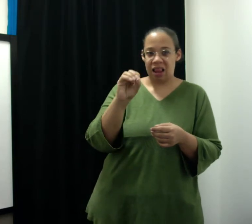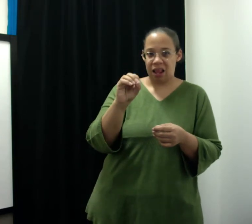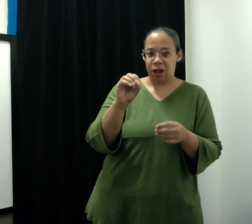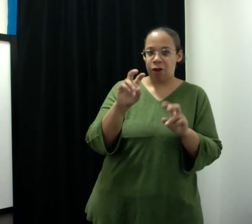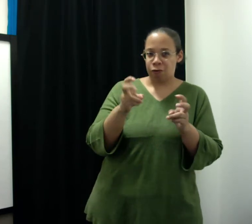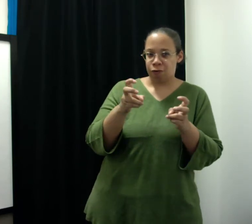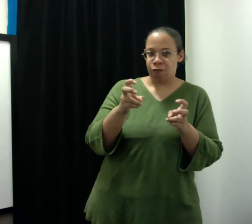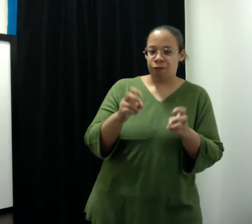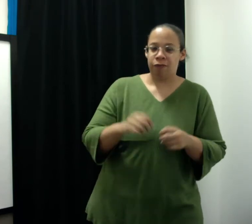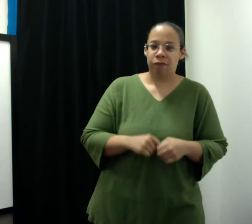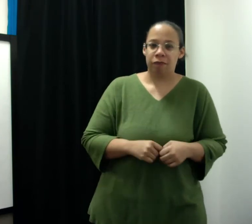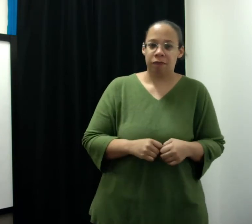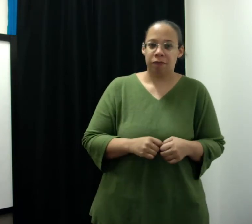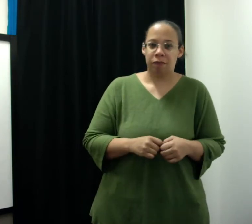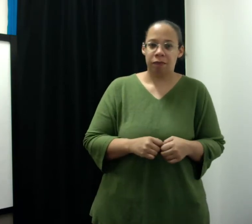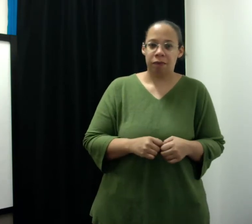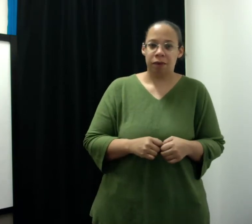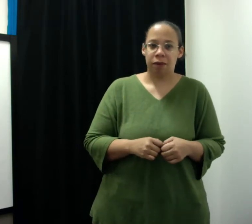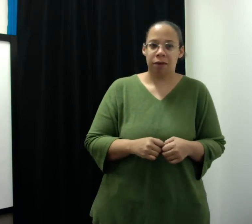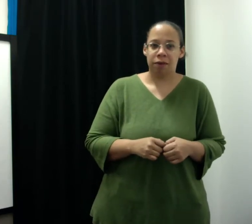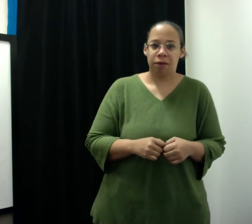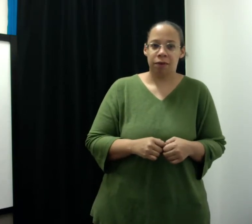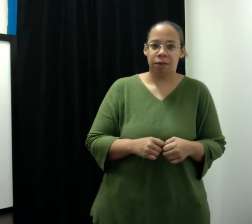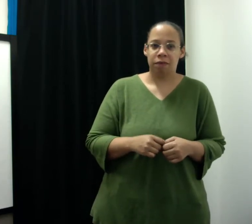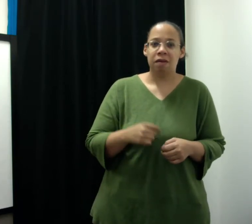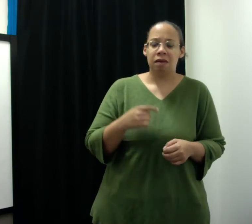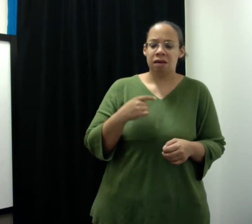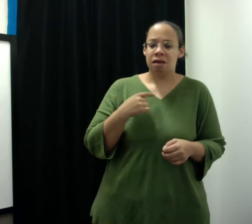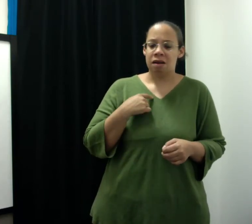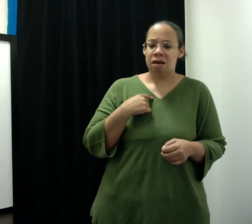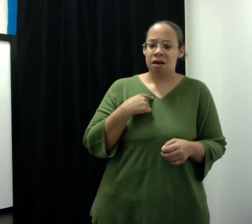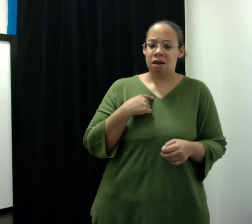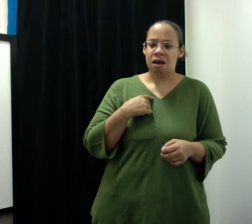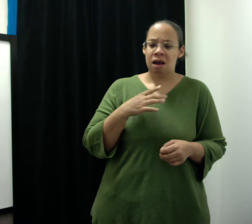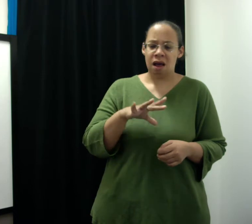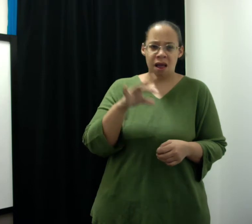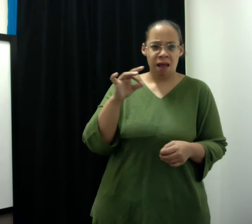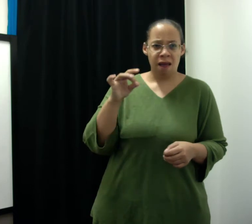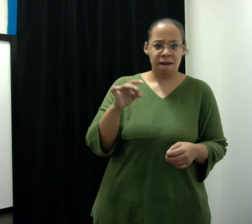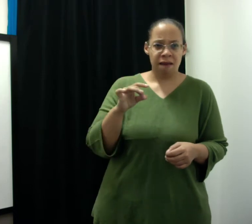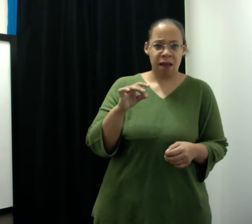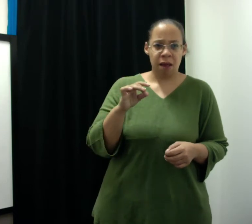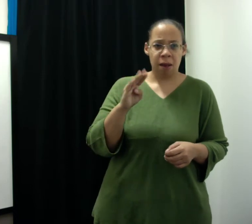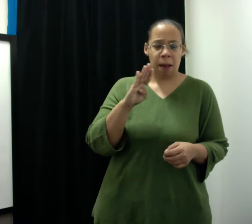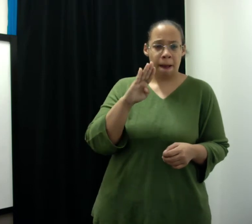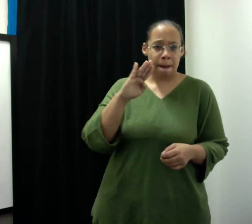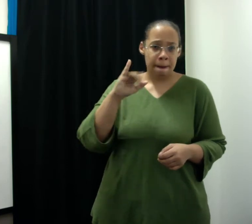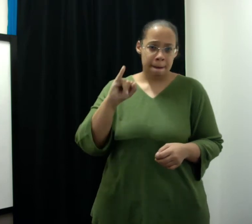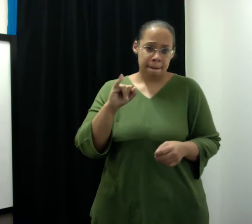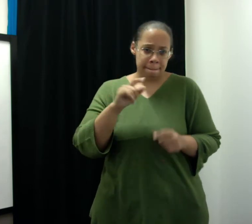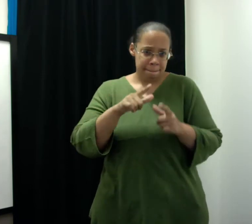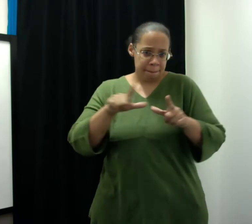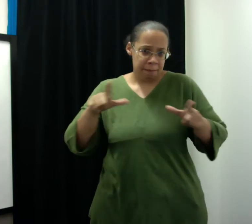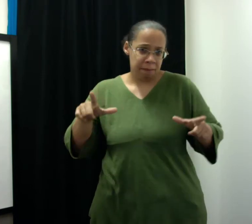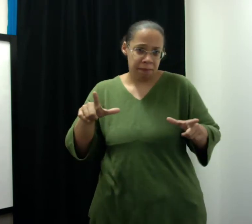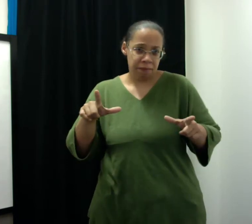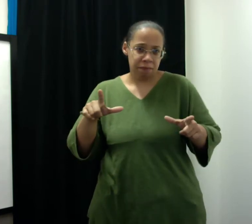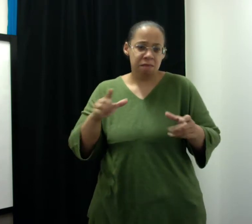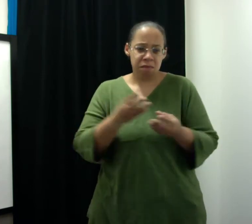My eureka moment was to find a bilingual solution for Arabic education, because effective communication and education is the road to